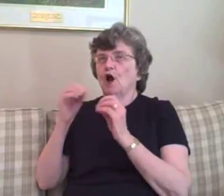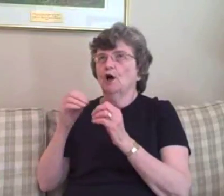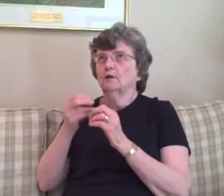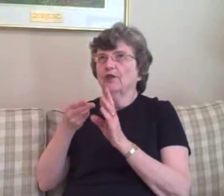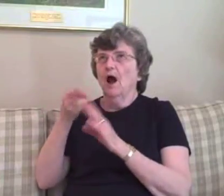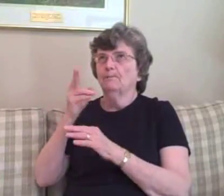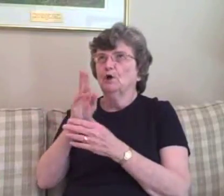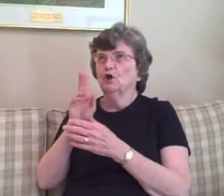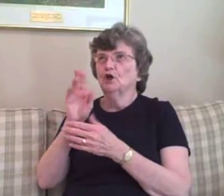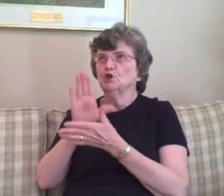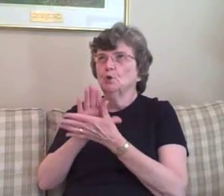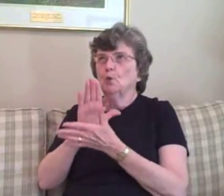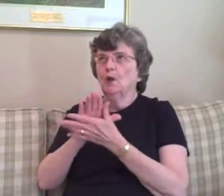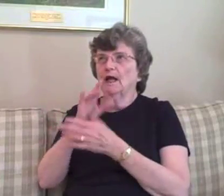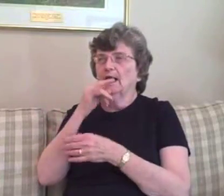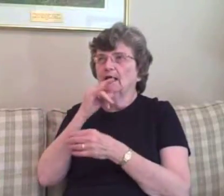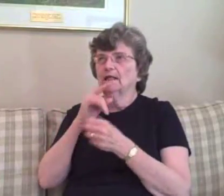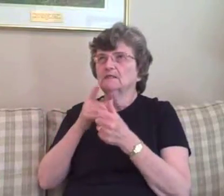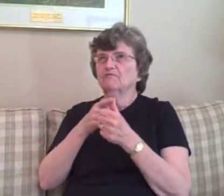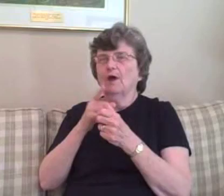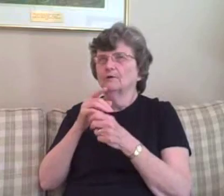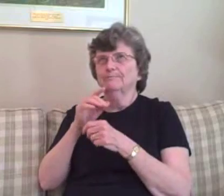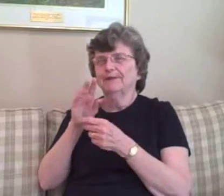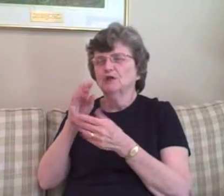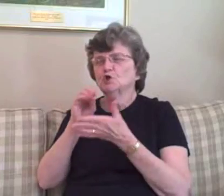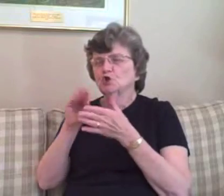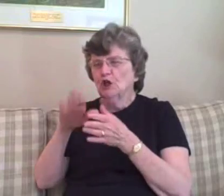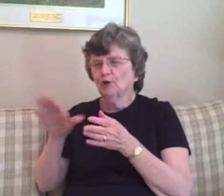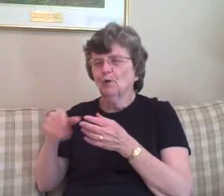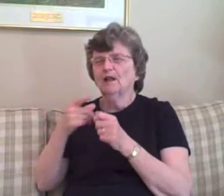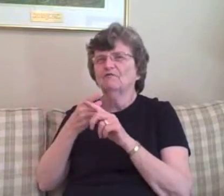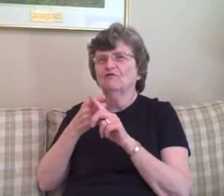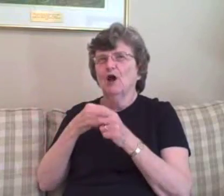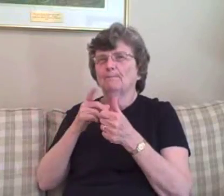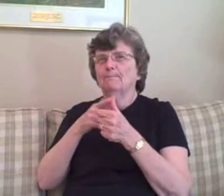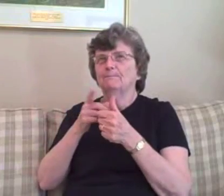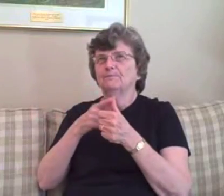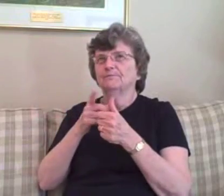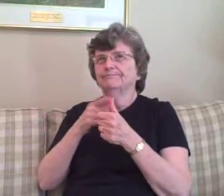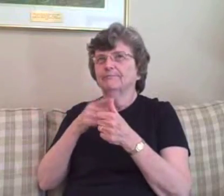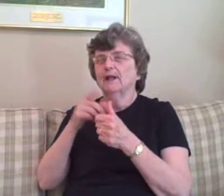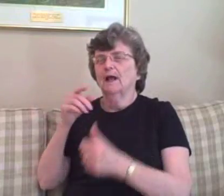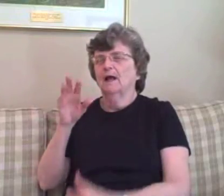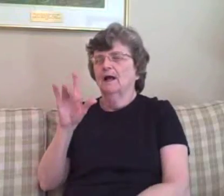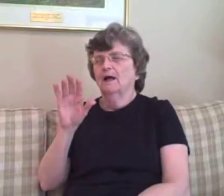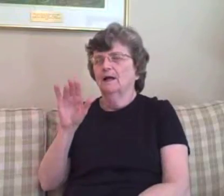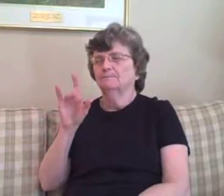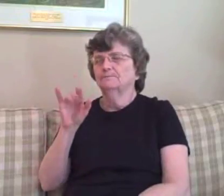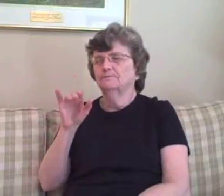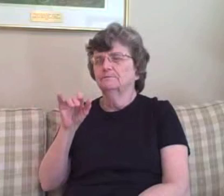Deaf. And I taught school kids from, oh,